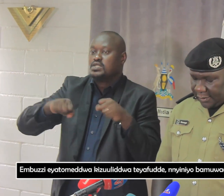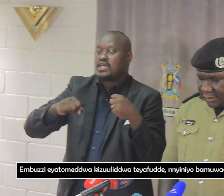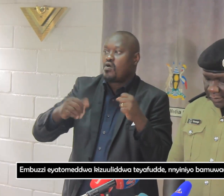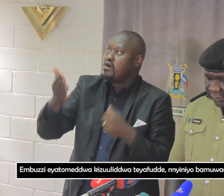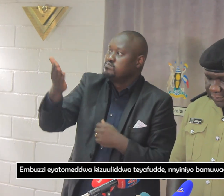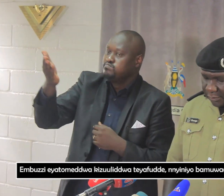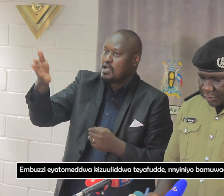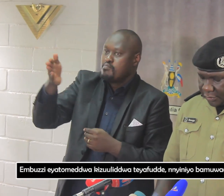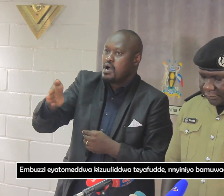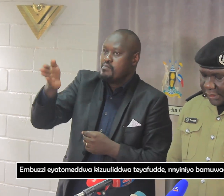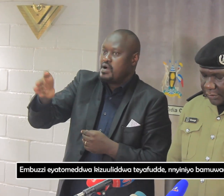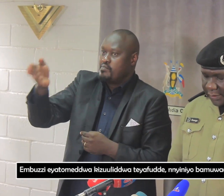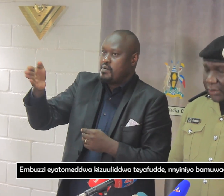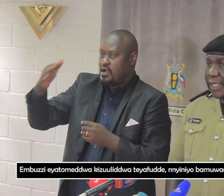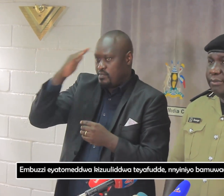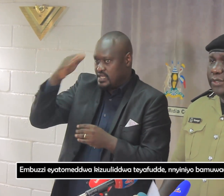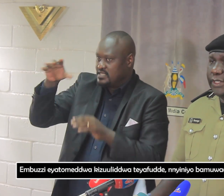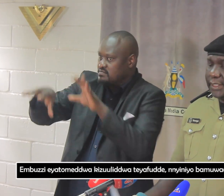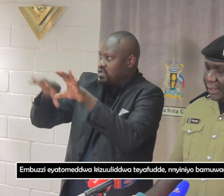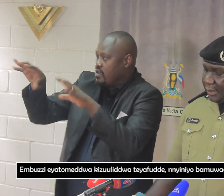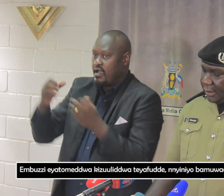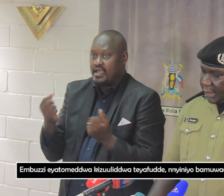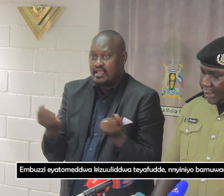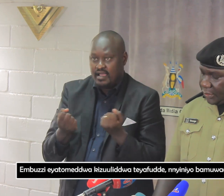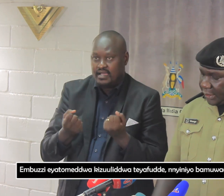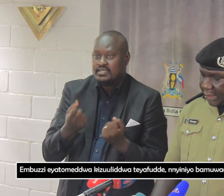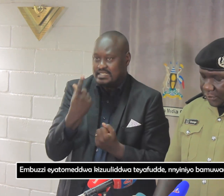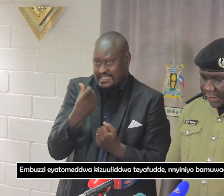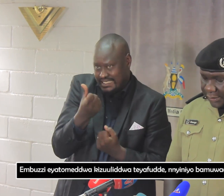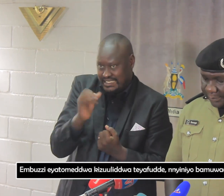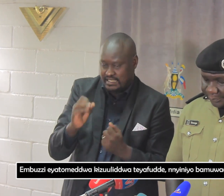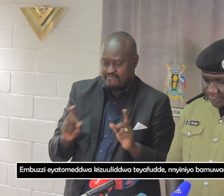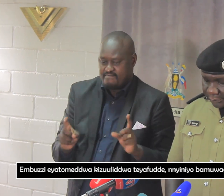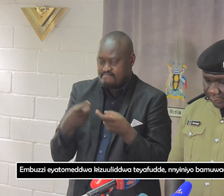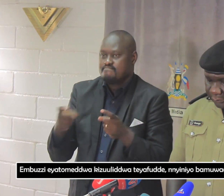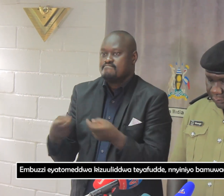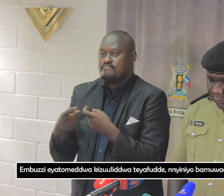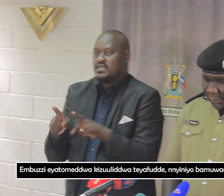15 motor vehicles that were impounded during that week.